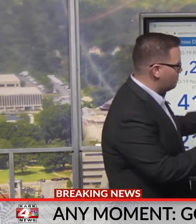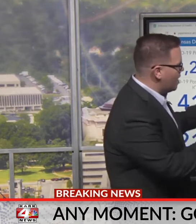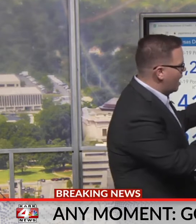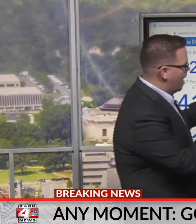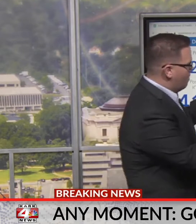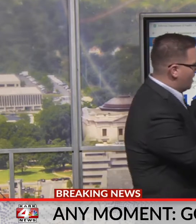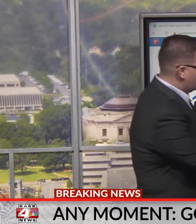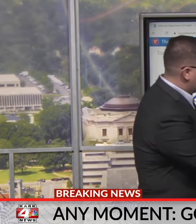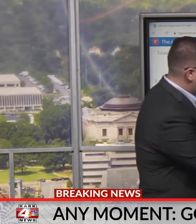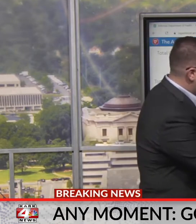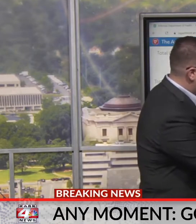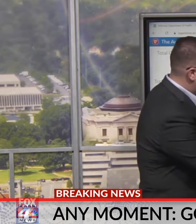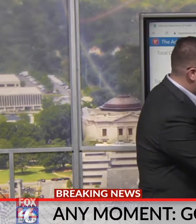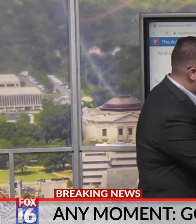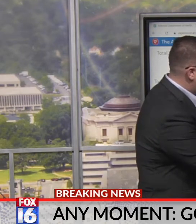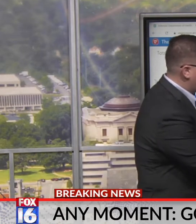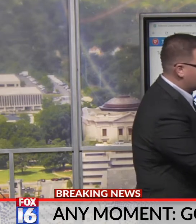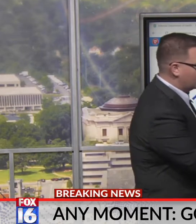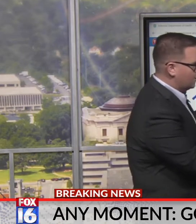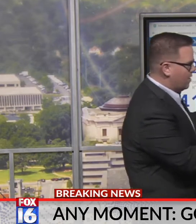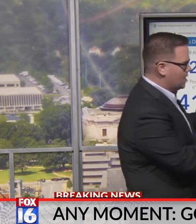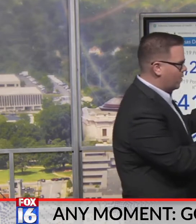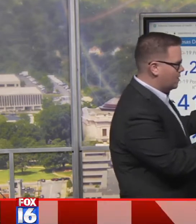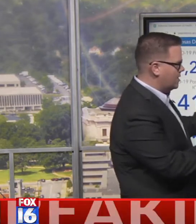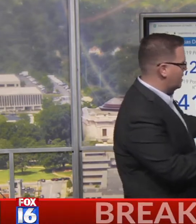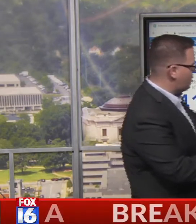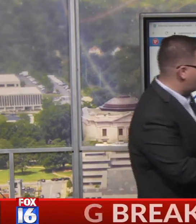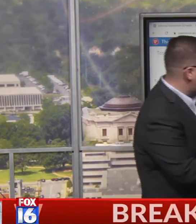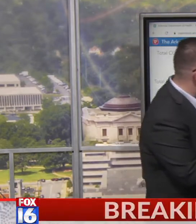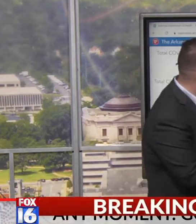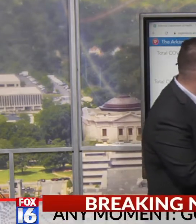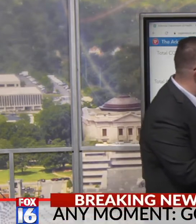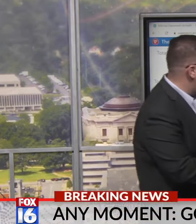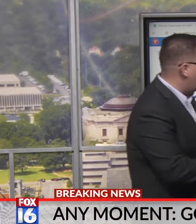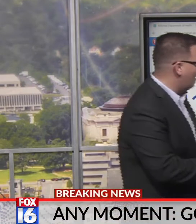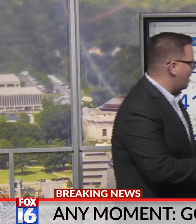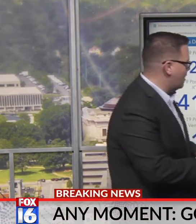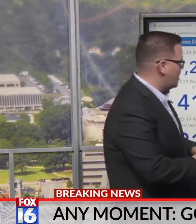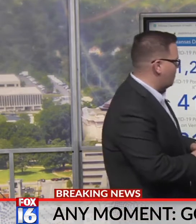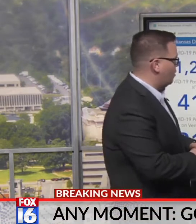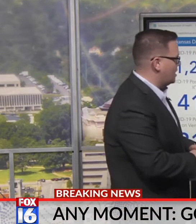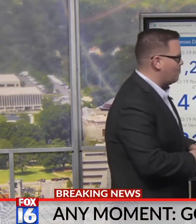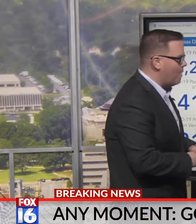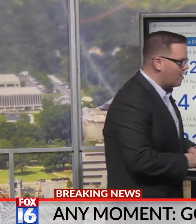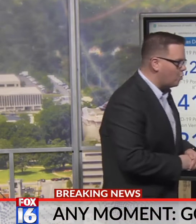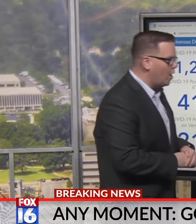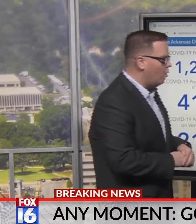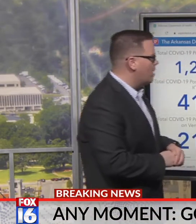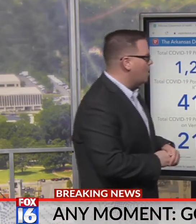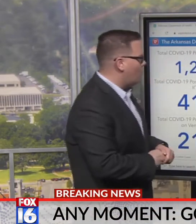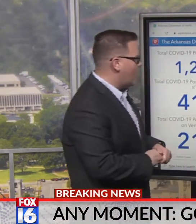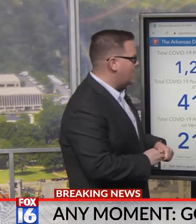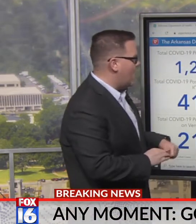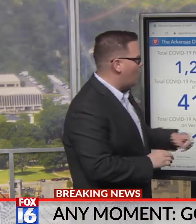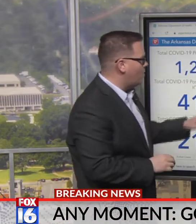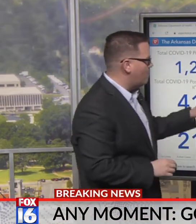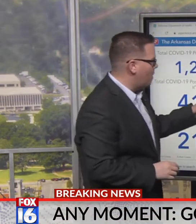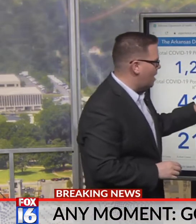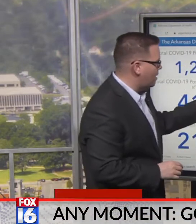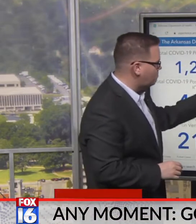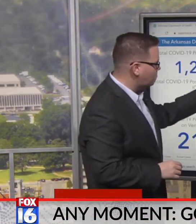Year's, is hospitalizations. And that's where the state's starting to track a lot of this stuff. You look at the metro right